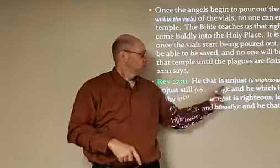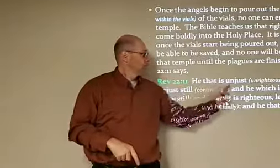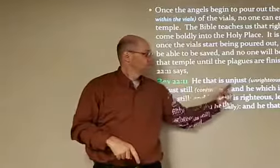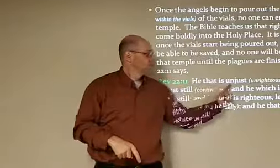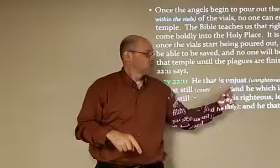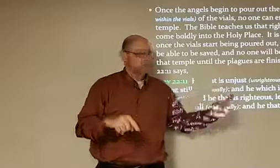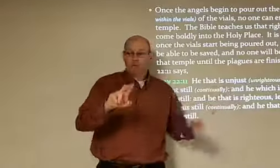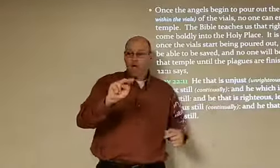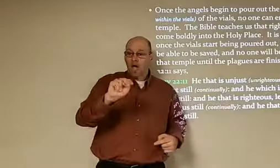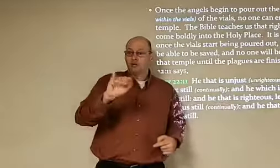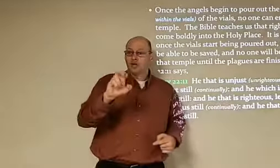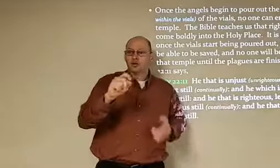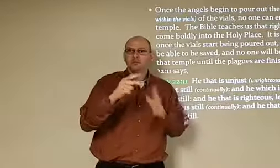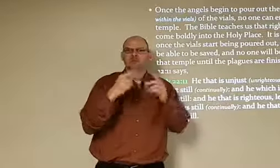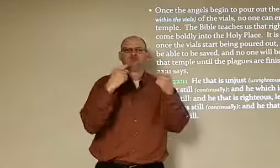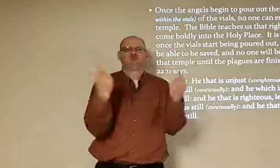anyone, any unrighteous person.